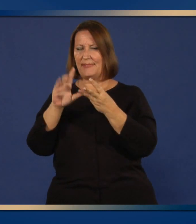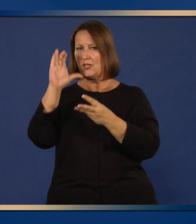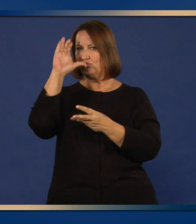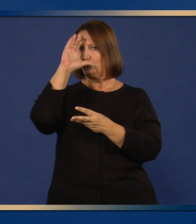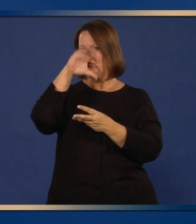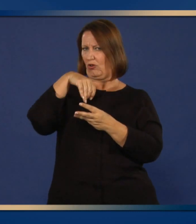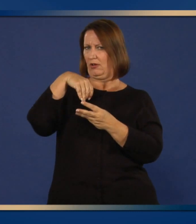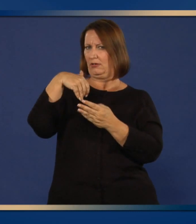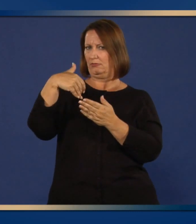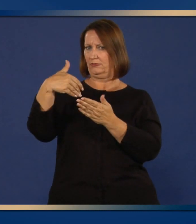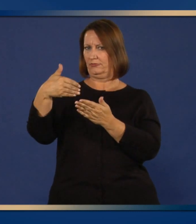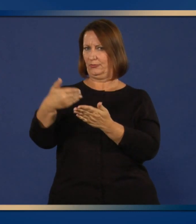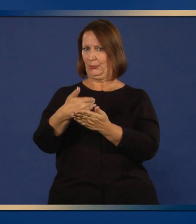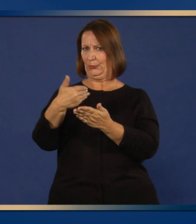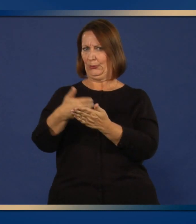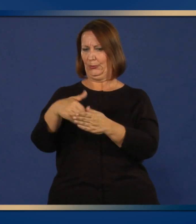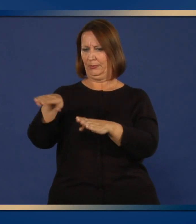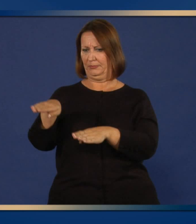illness.